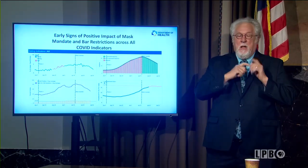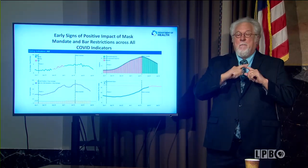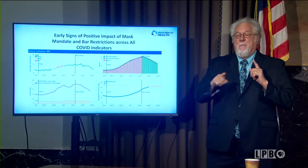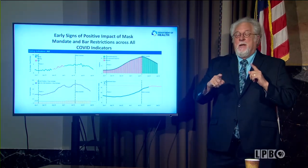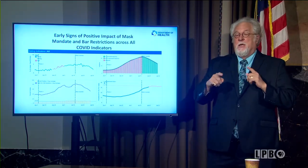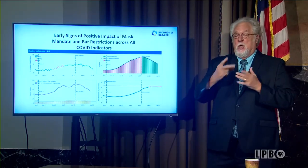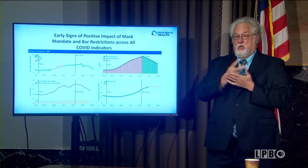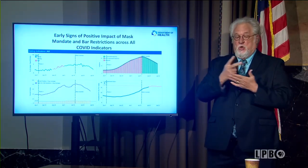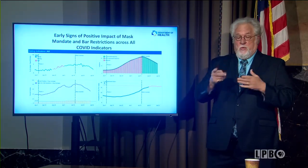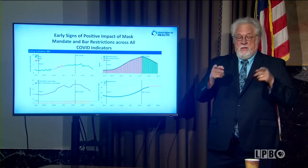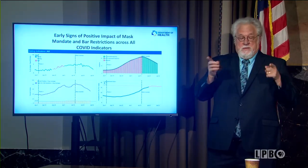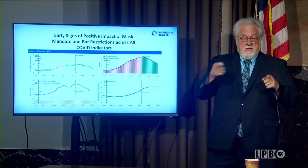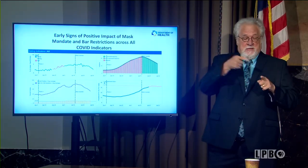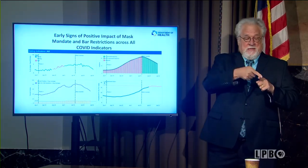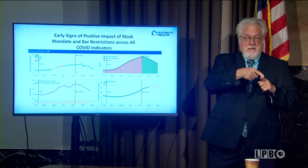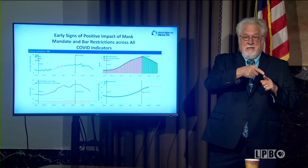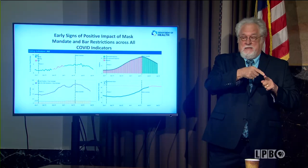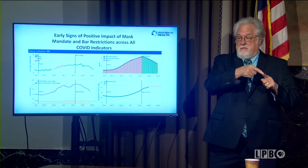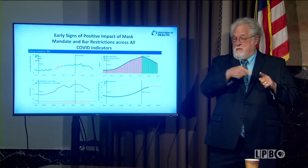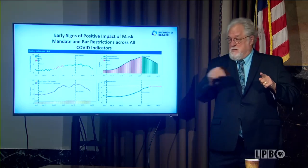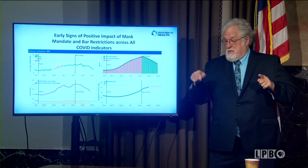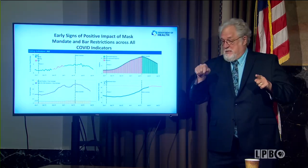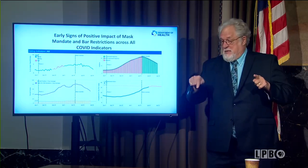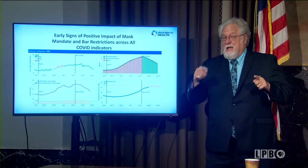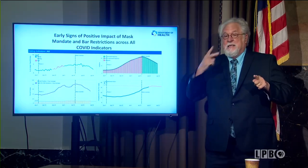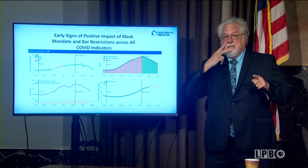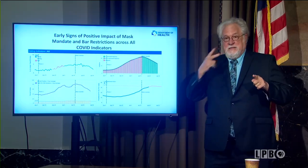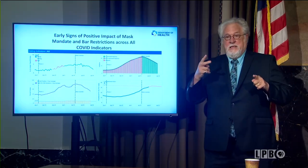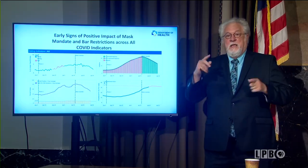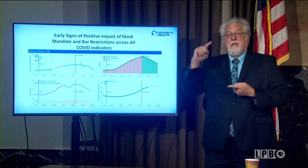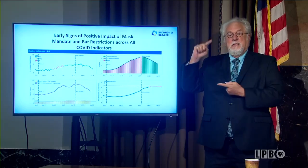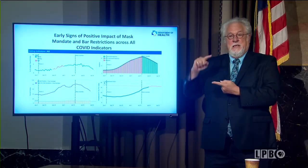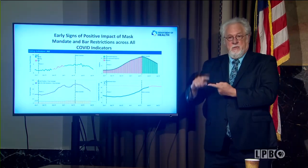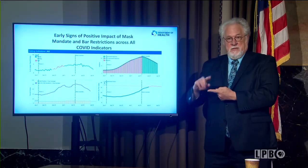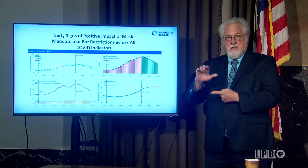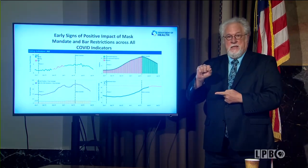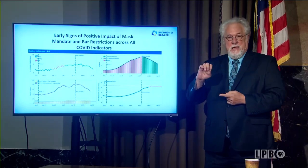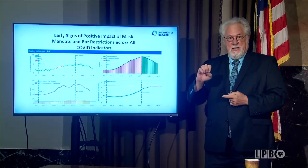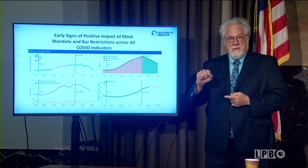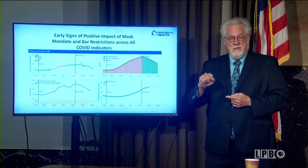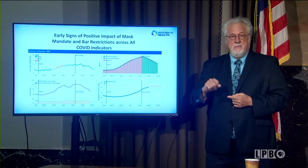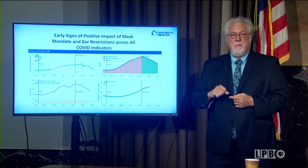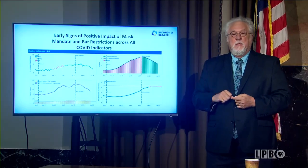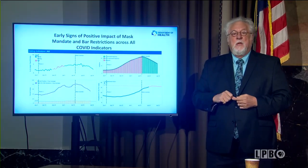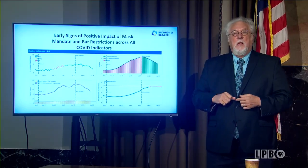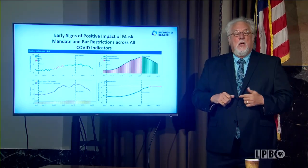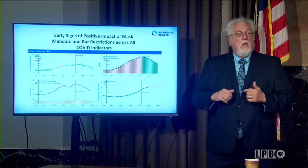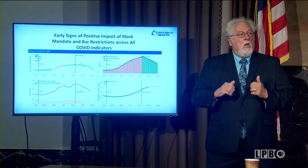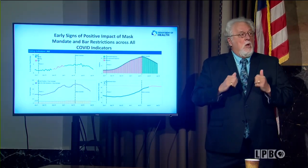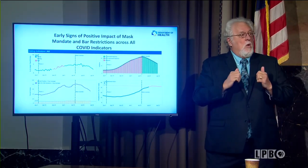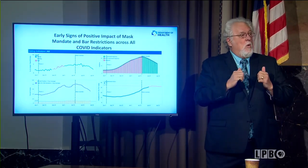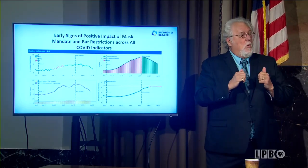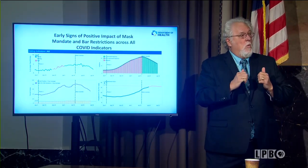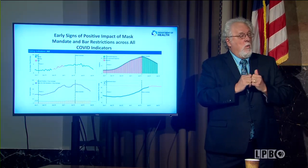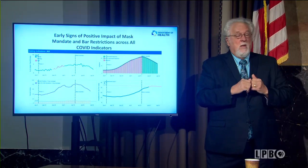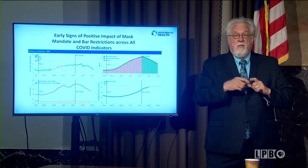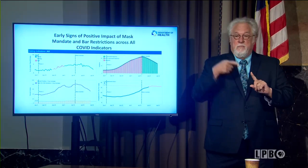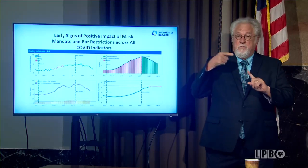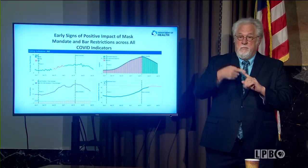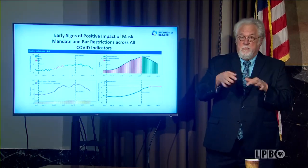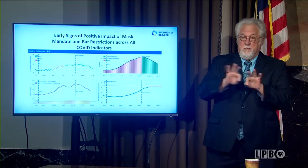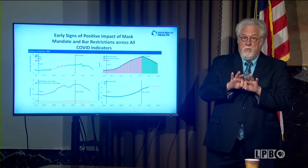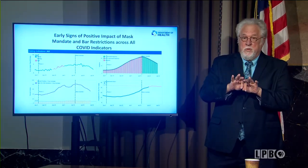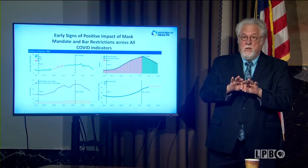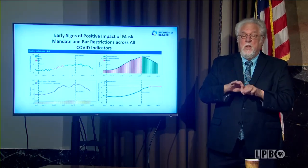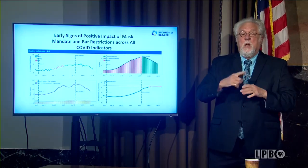out from that time point, we will see that we are seeing a decrease in cases. What's a really key point to make about that